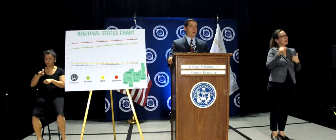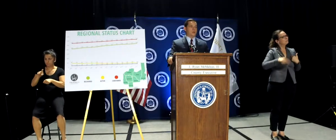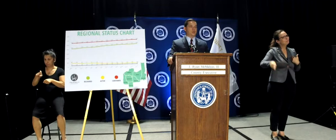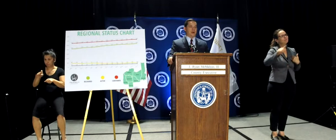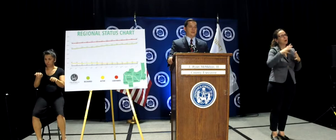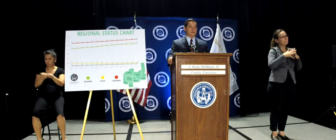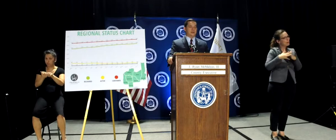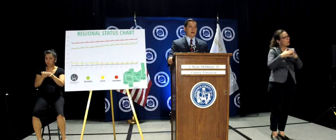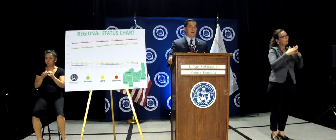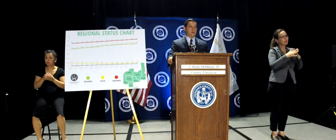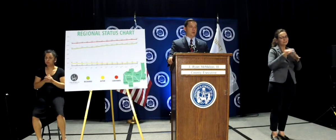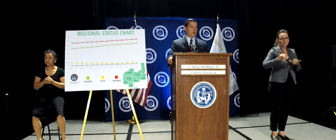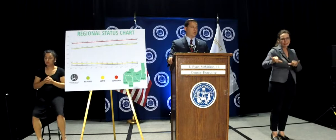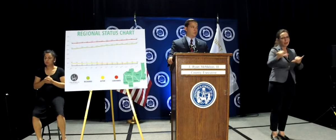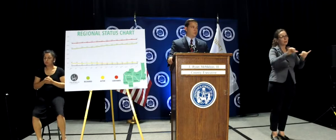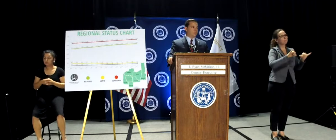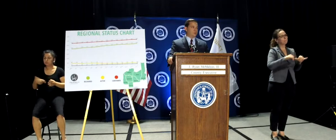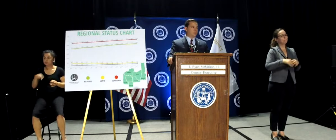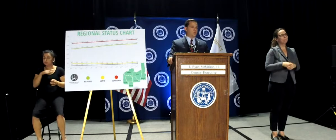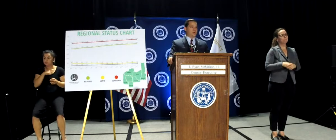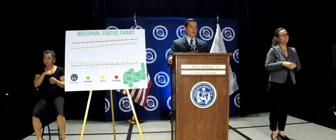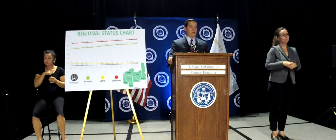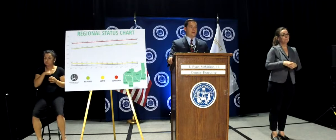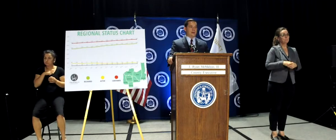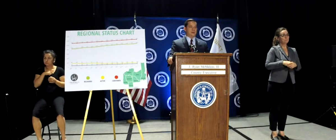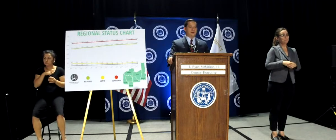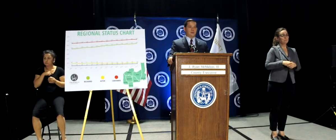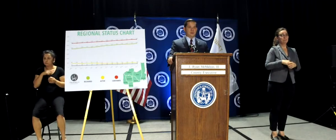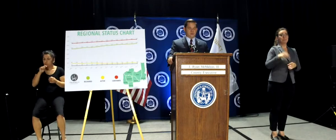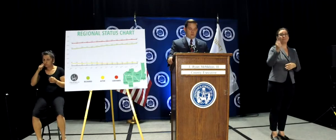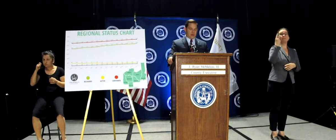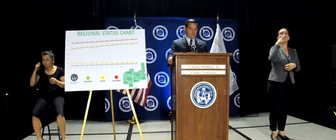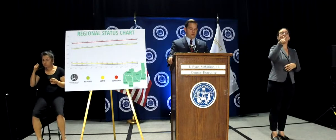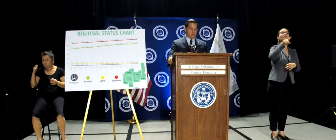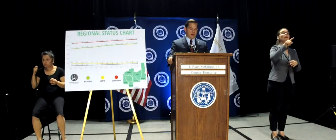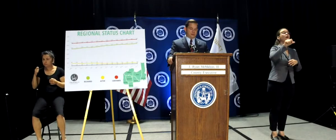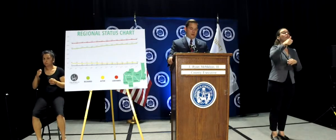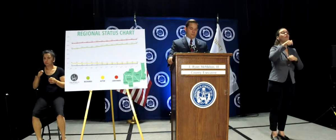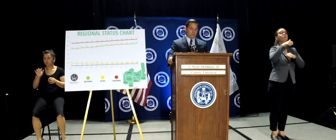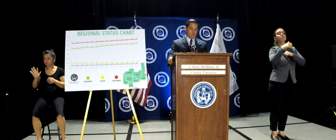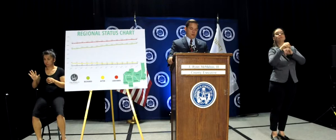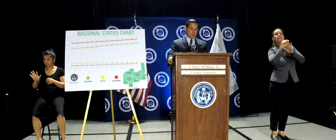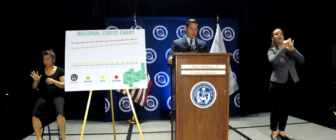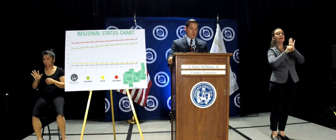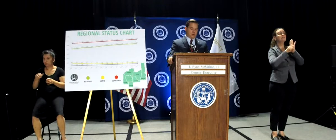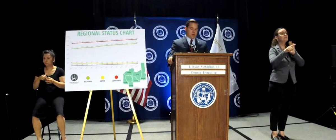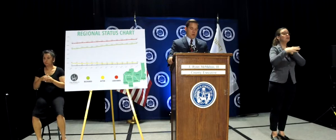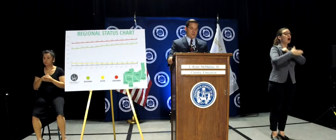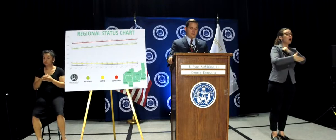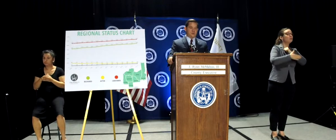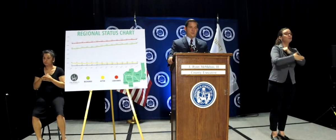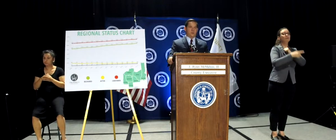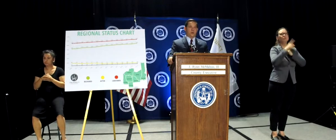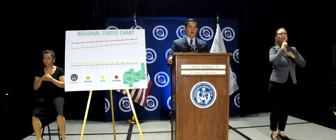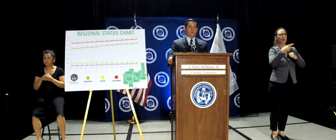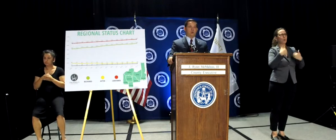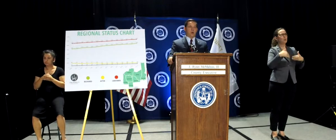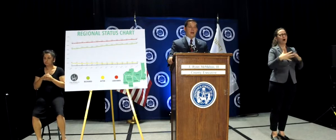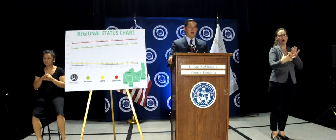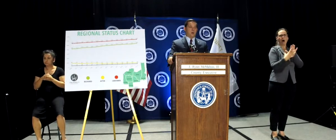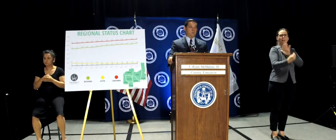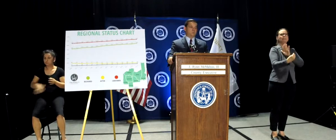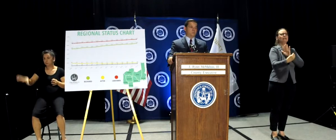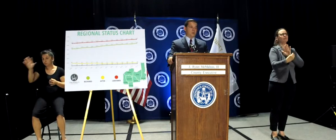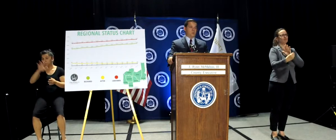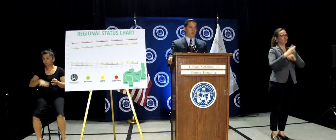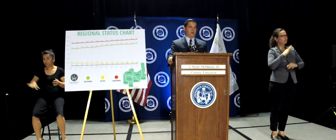now. They're trying to get ahead of the curve the way that we did, and so the labs are backed up. So this is something we're going to have to